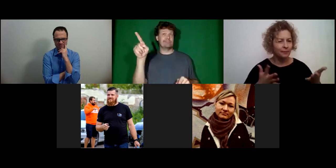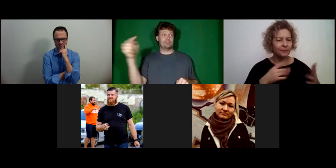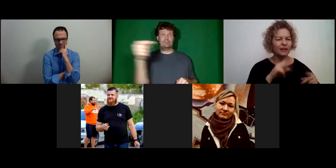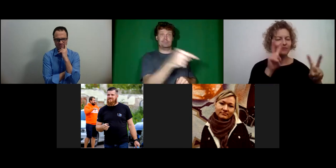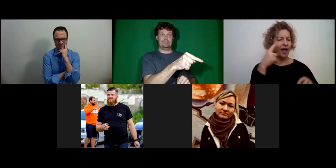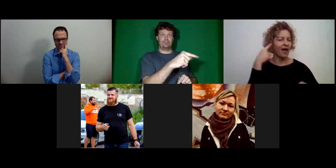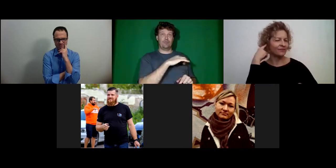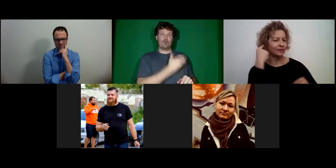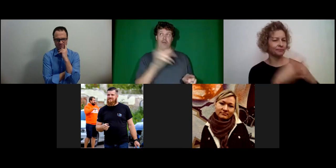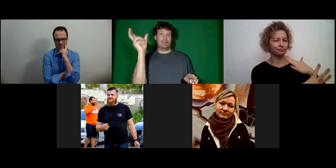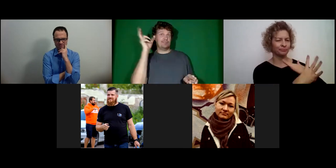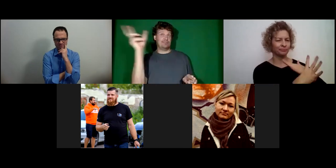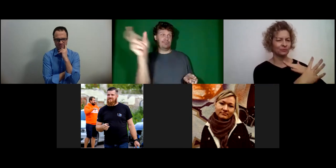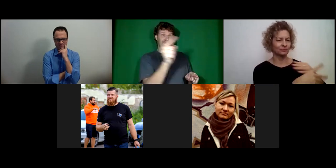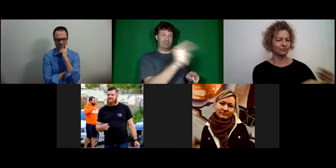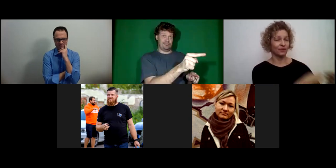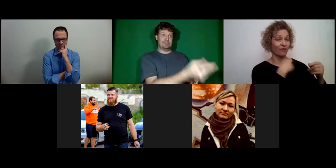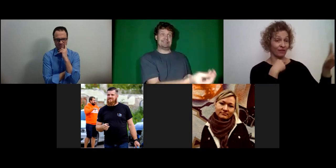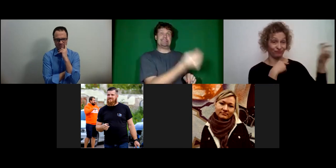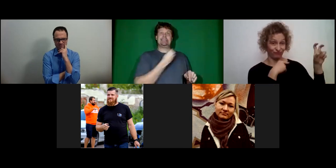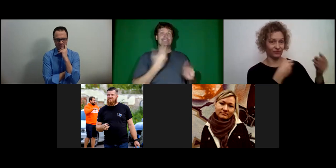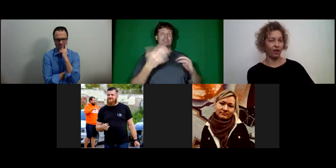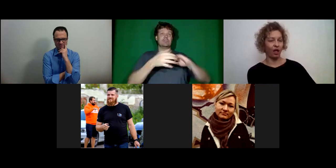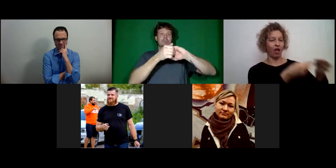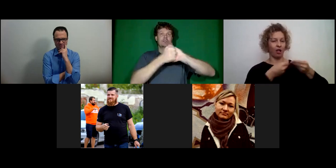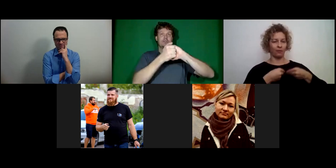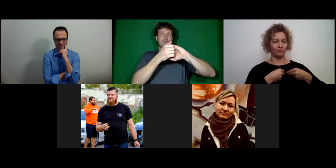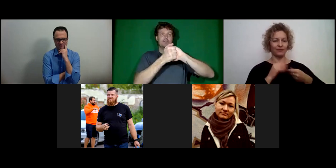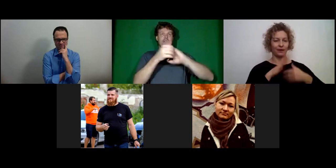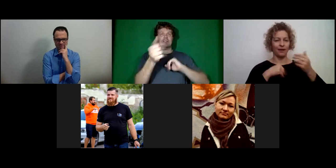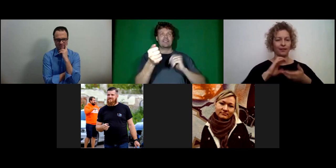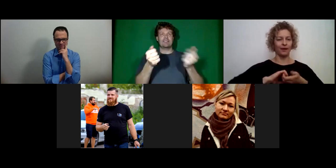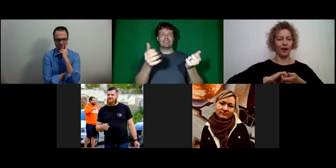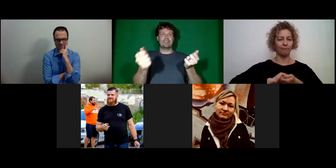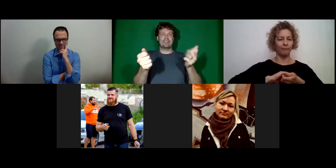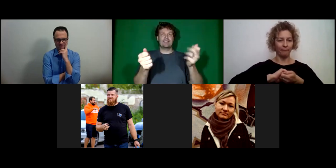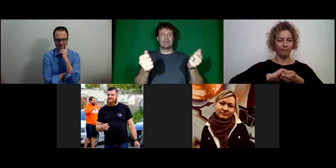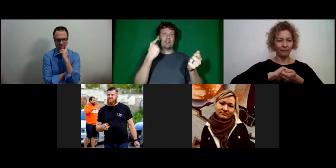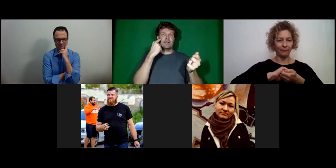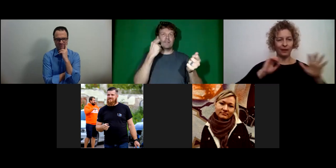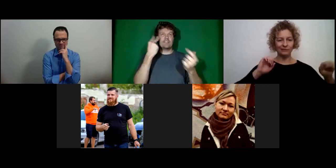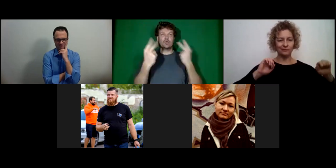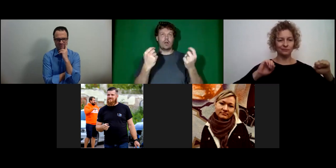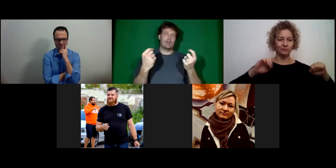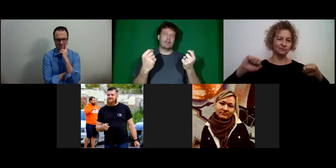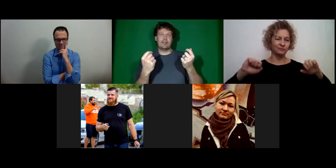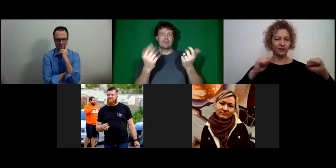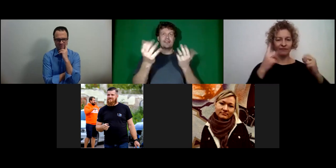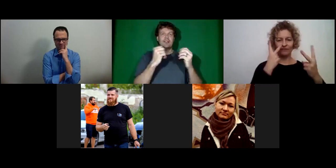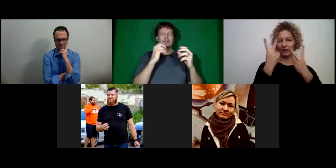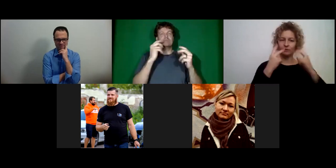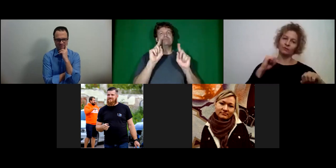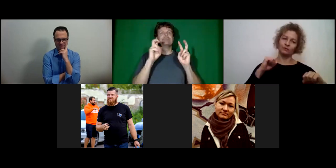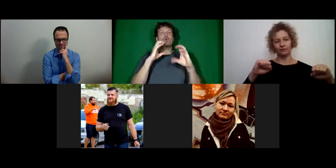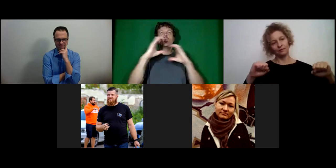she interpreted the music to me, if you will. So she would listen to the music and she would actually squeeze in my hand. So